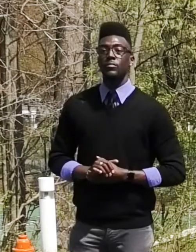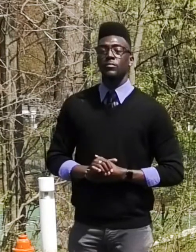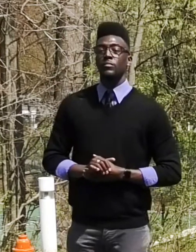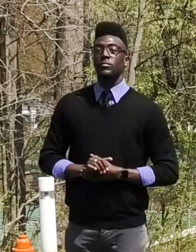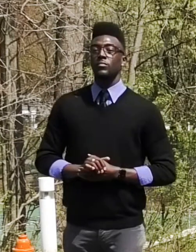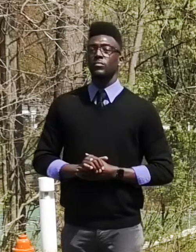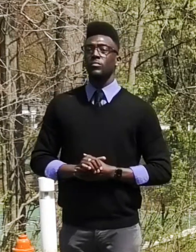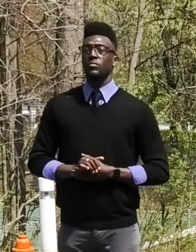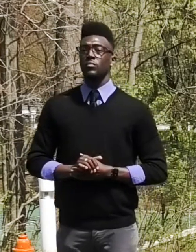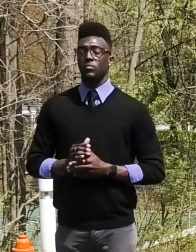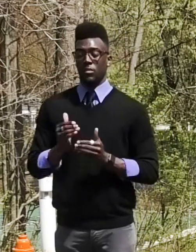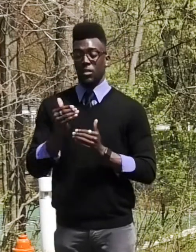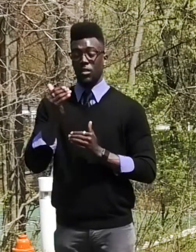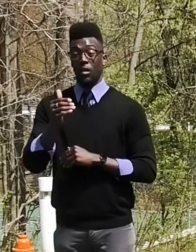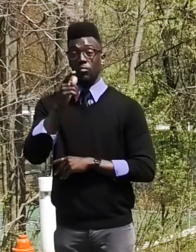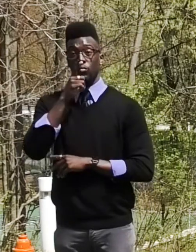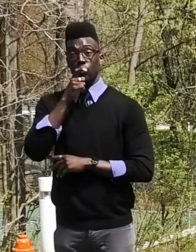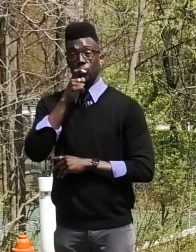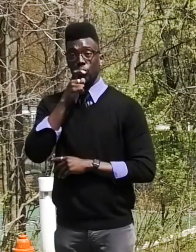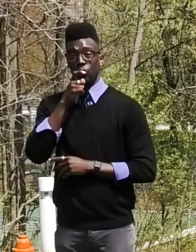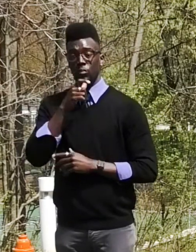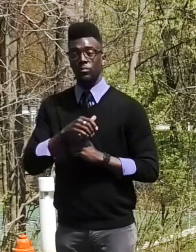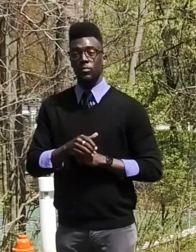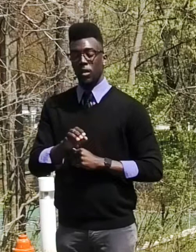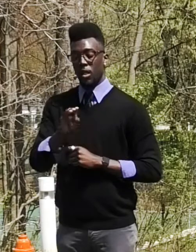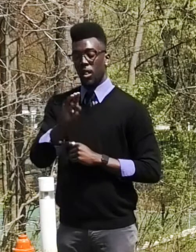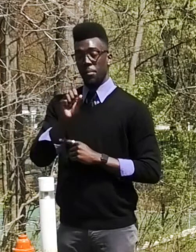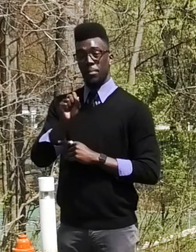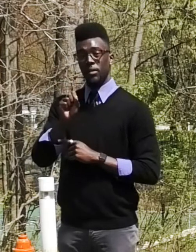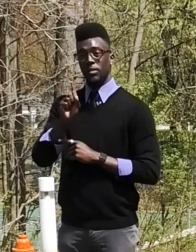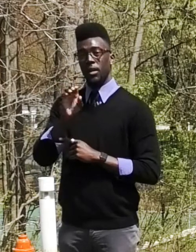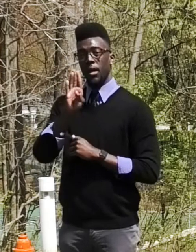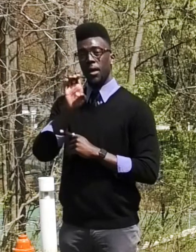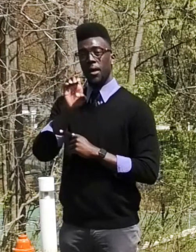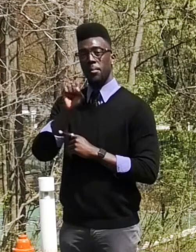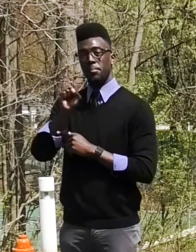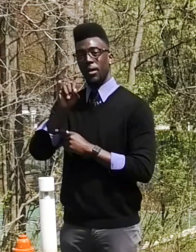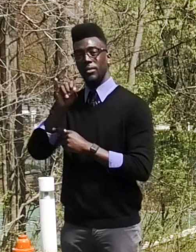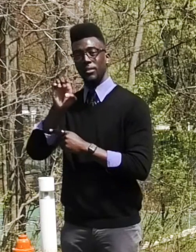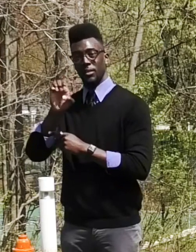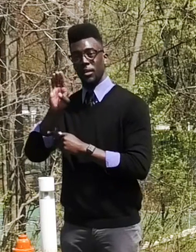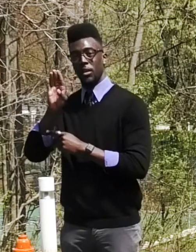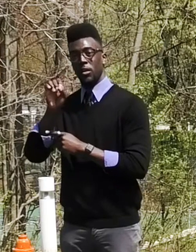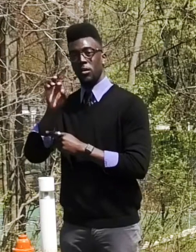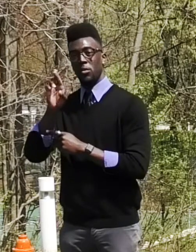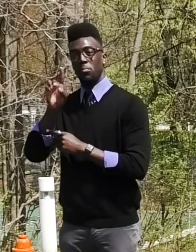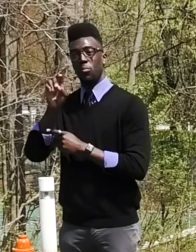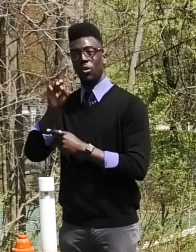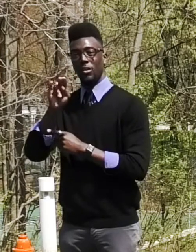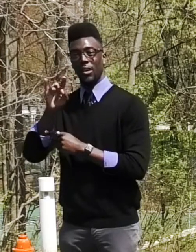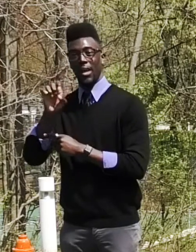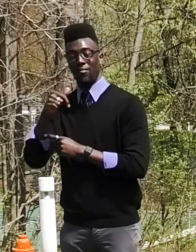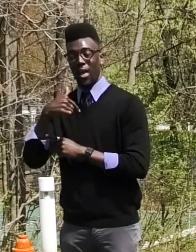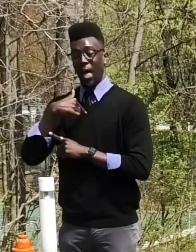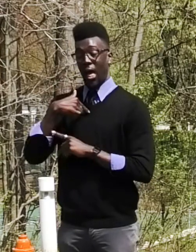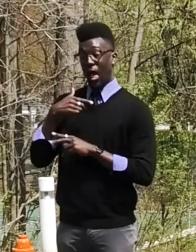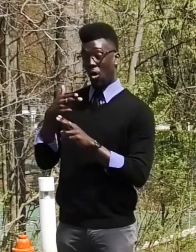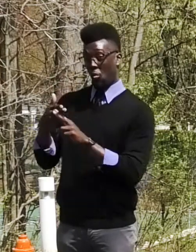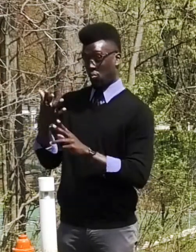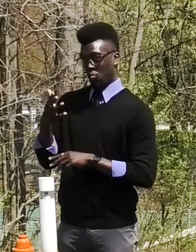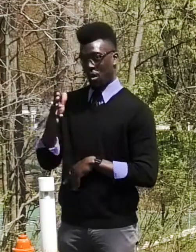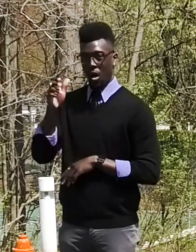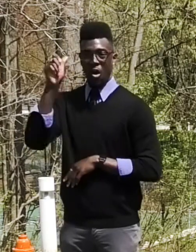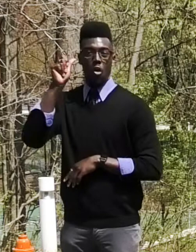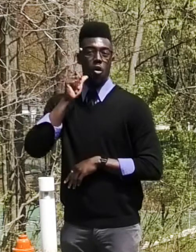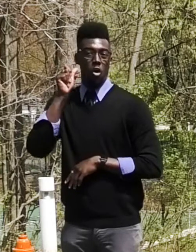Coming to us next is Miss Bessie Bordenave, known to me as Aunt Bessie Bordenave, the chair